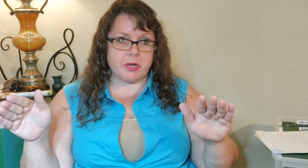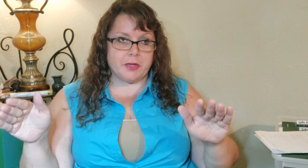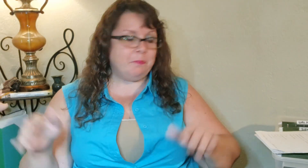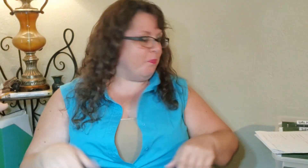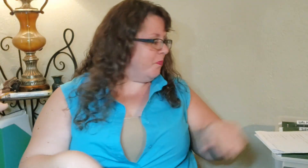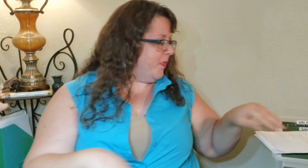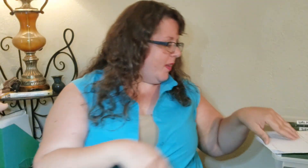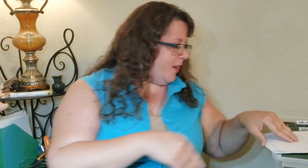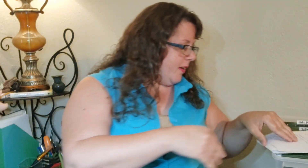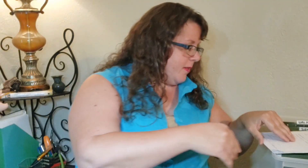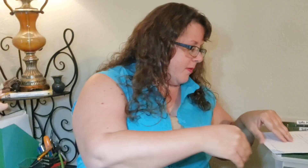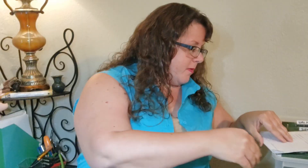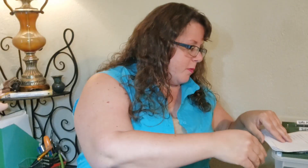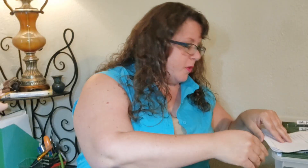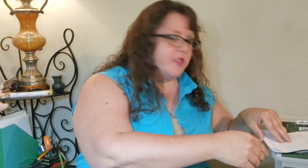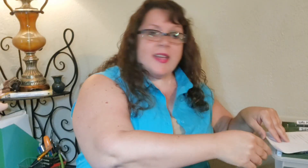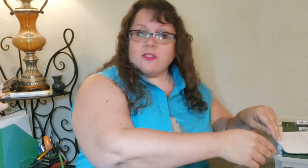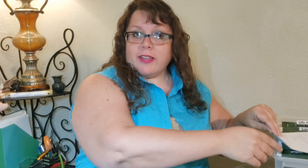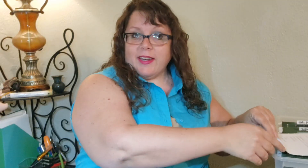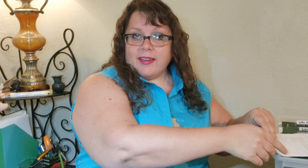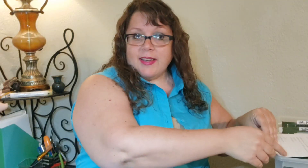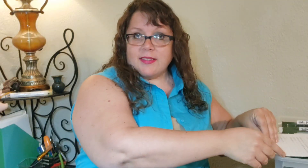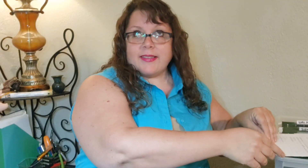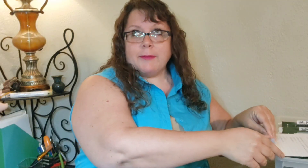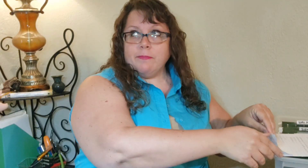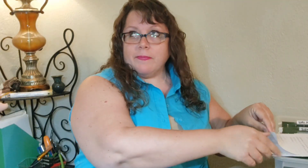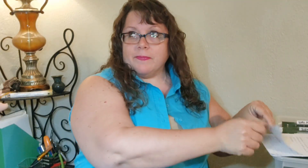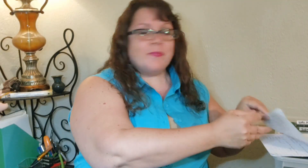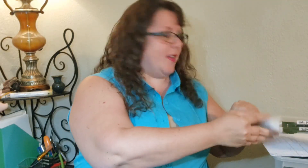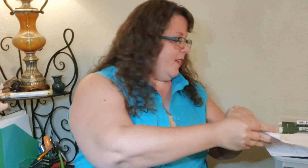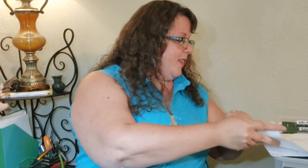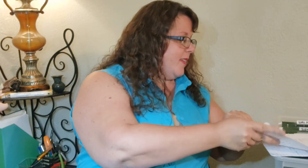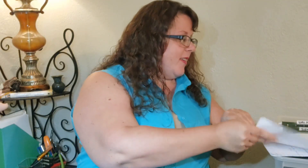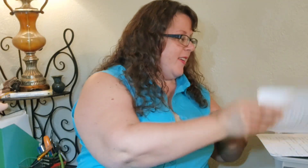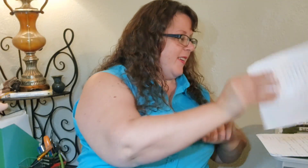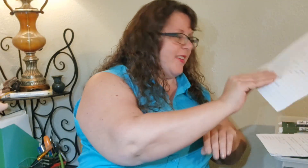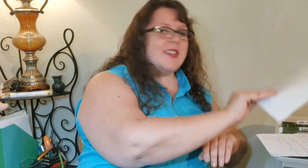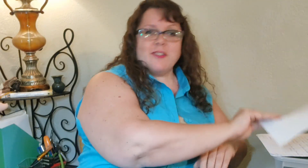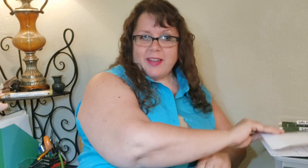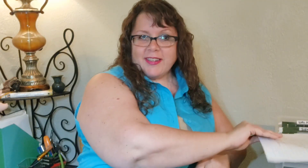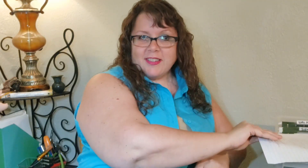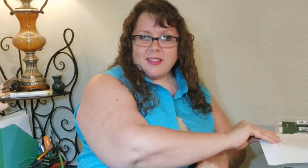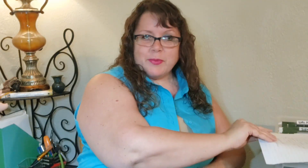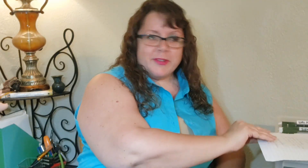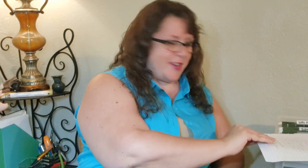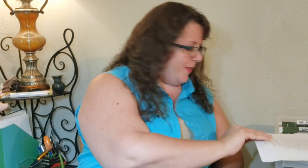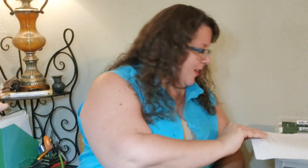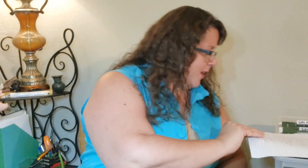period. Which is actually kind of nice. It's like, get direct and to the point.